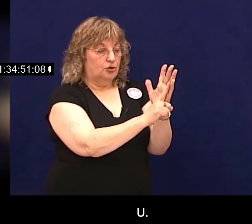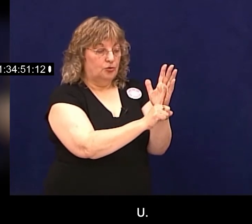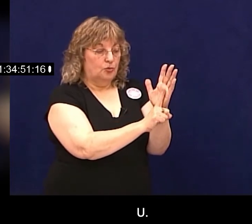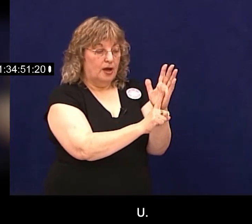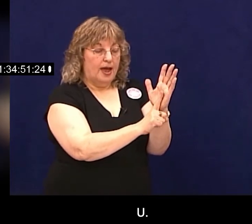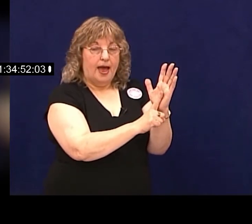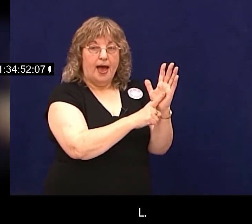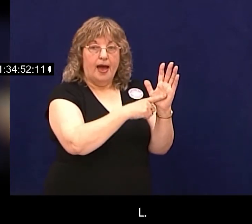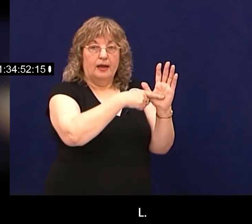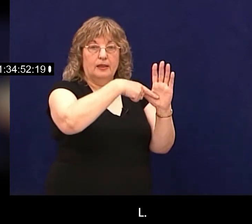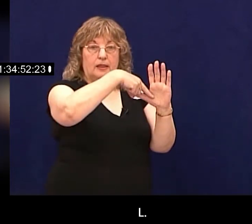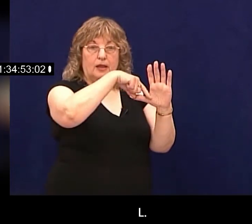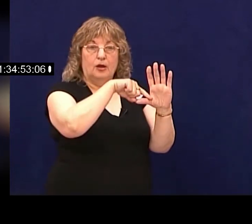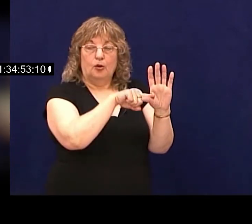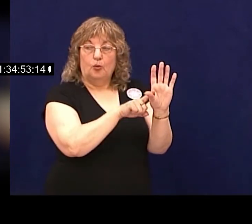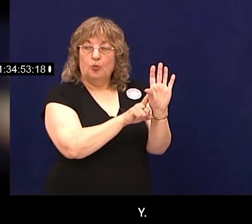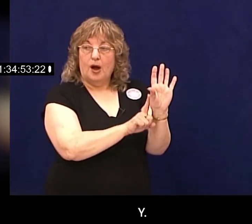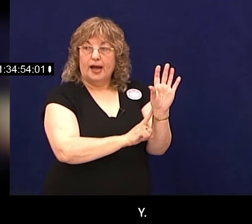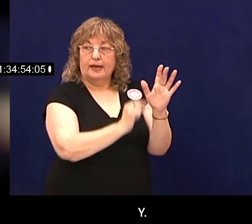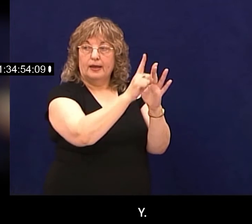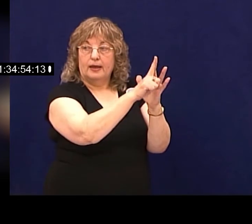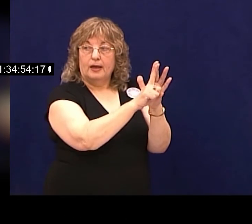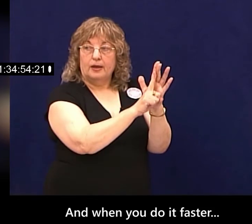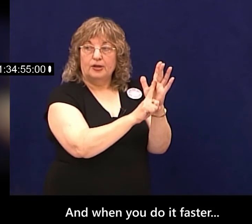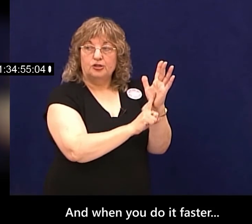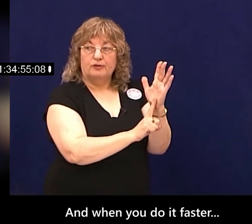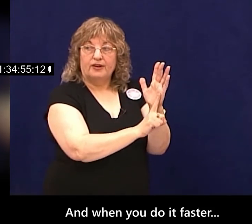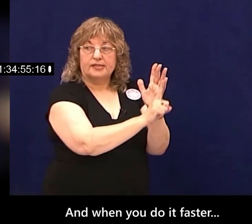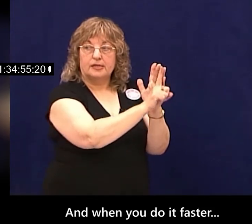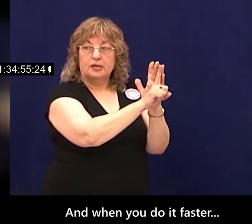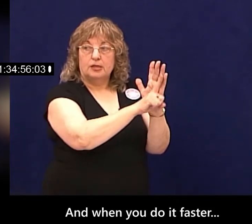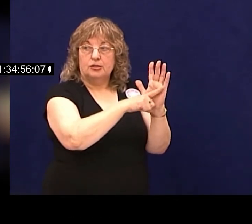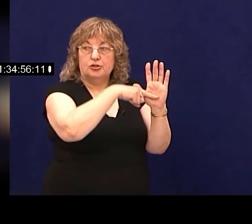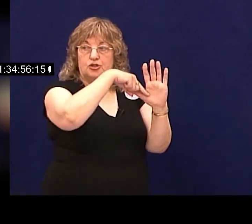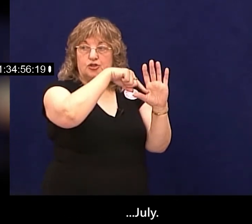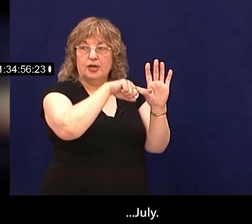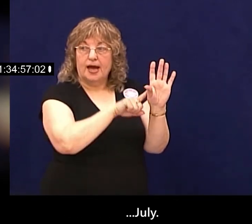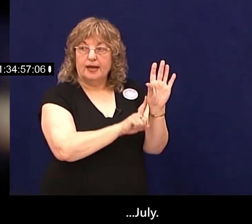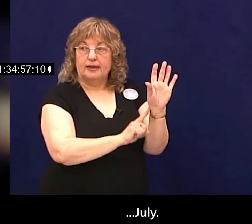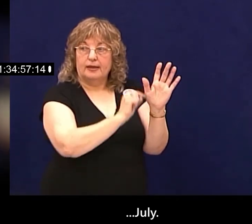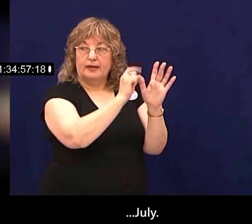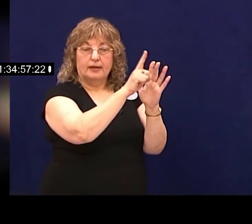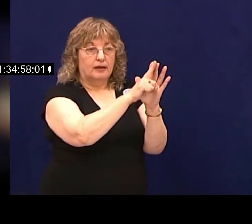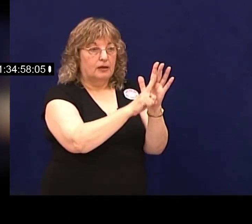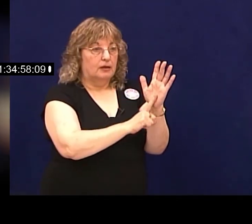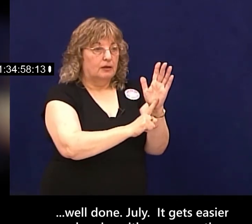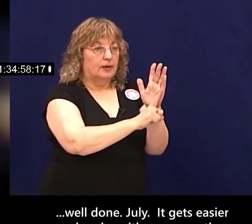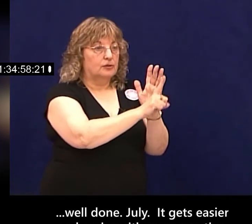U, L, Y. And when you do it faster, July. Well